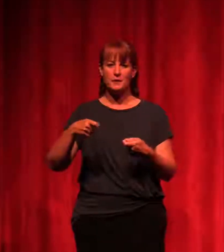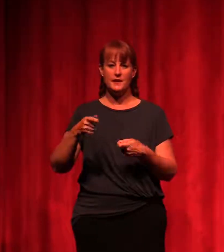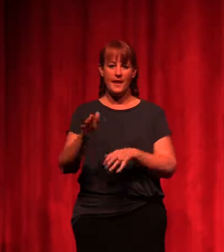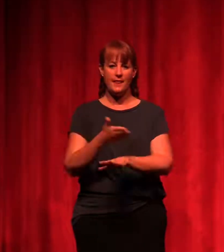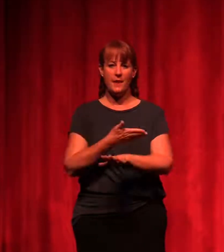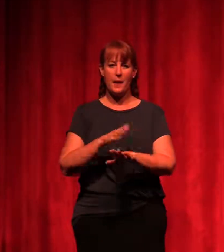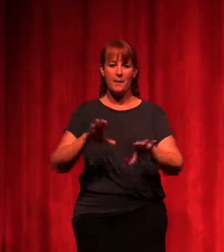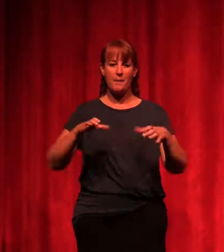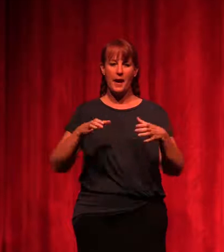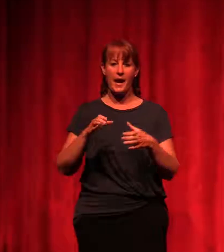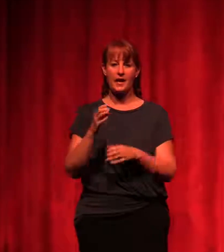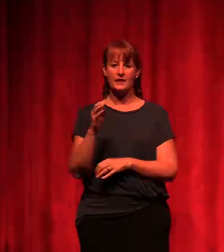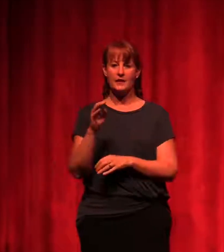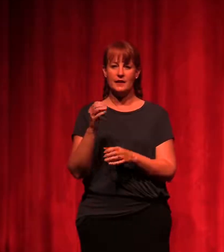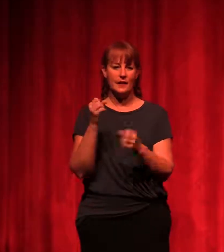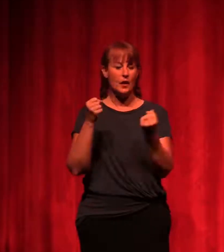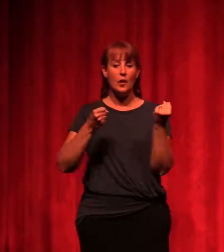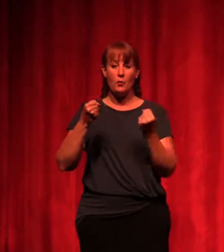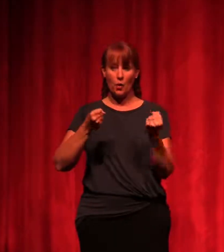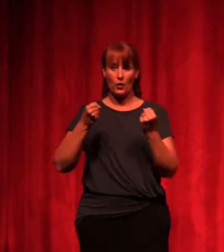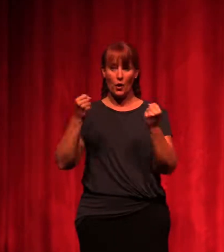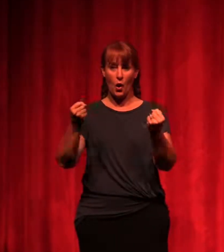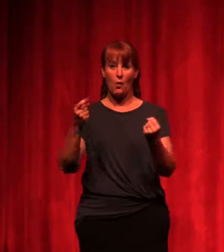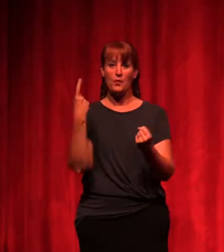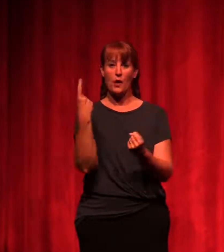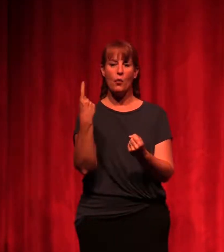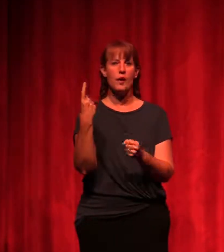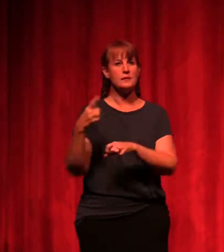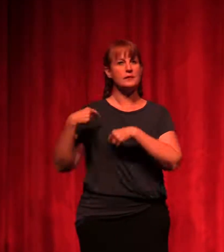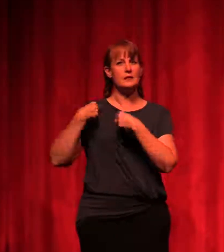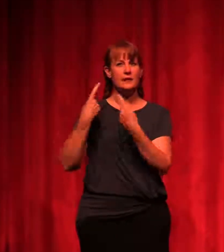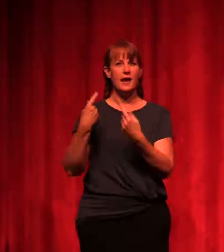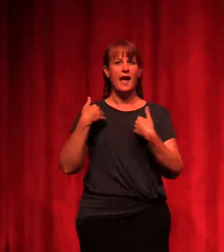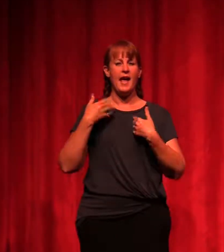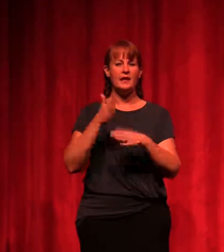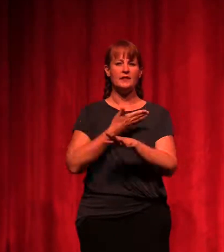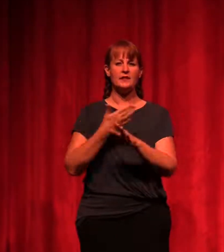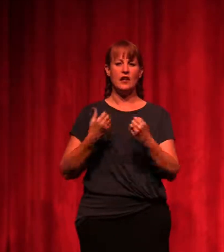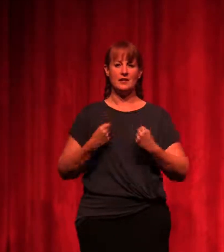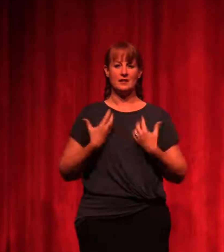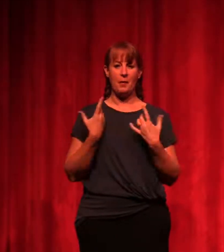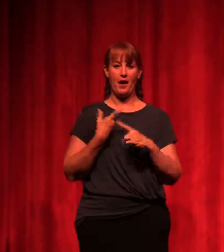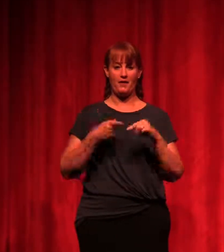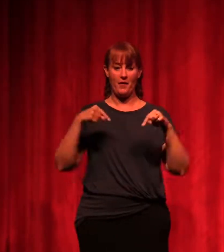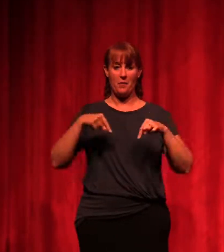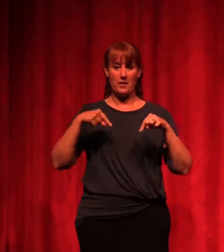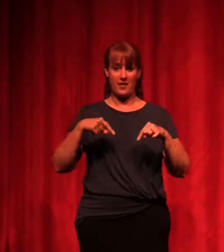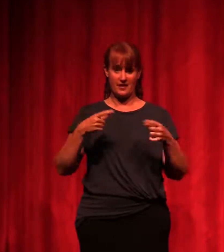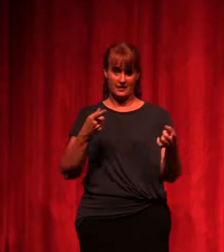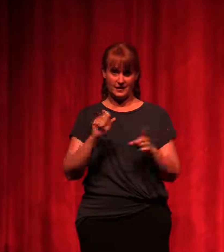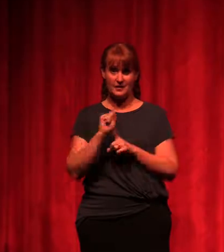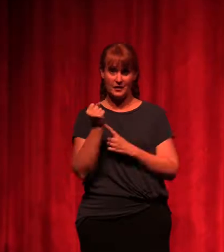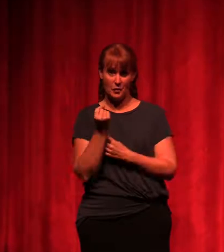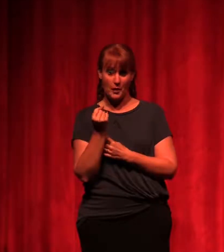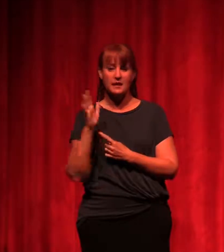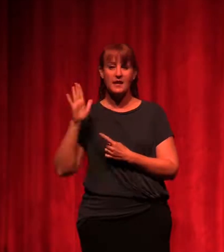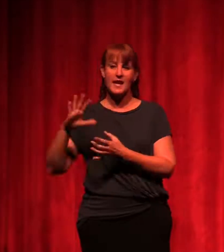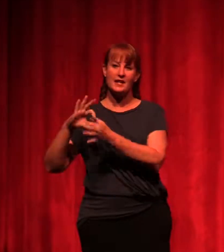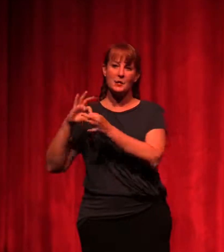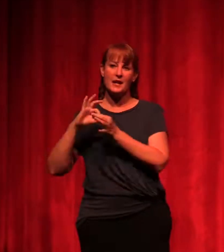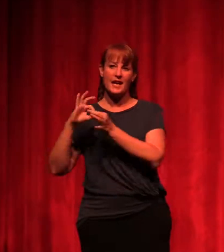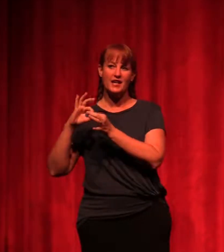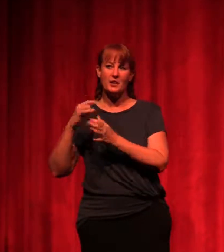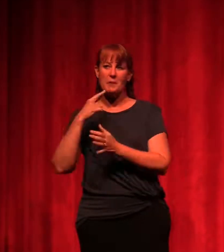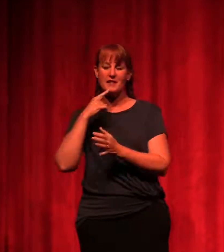which once wrote a song inspired by a Tell-A-Something story. Joe's relationship status is